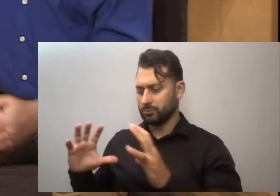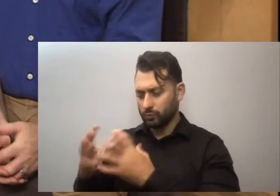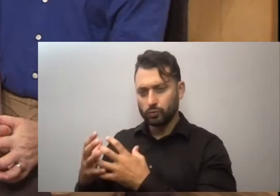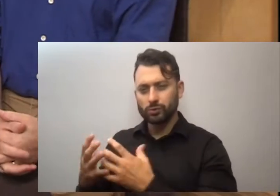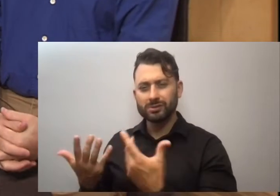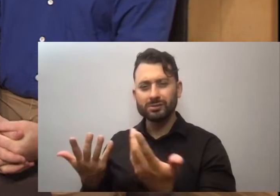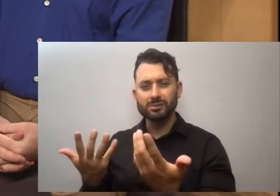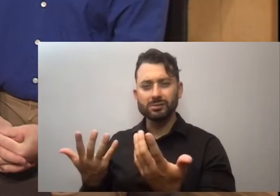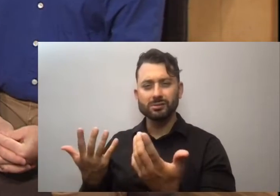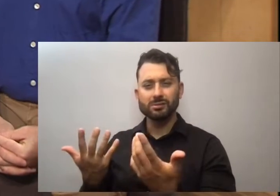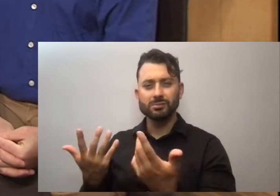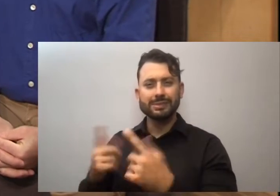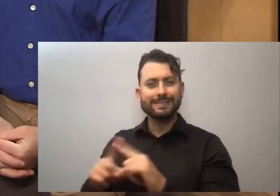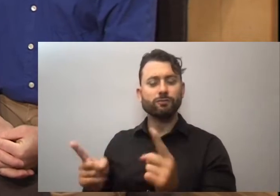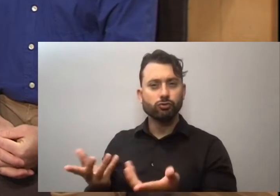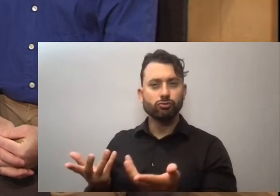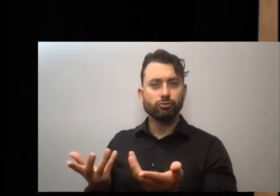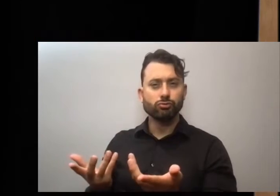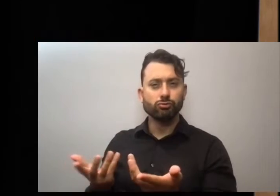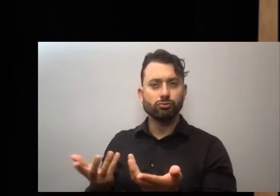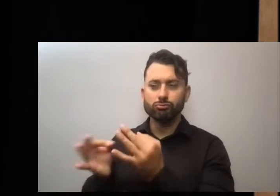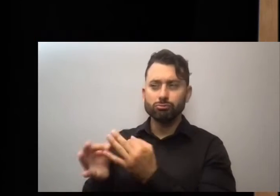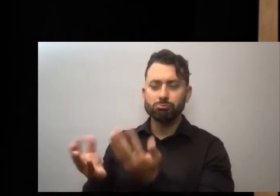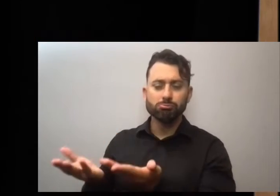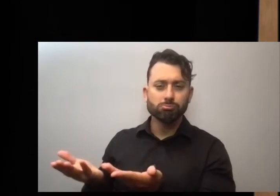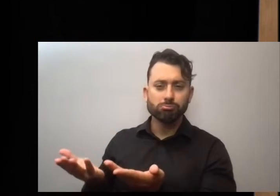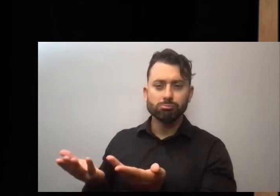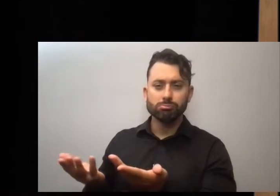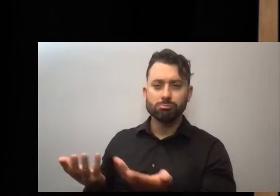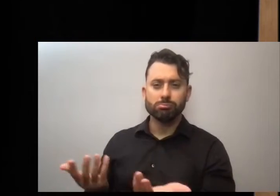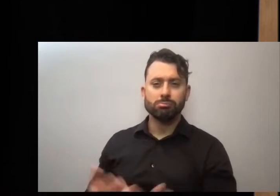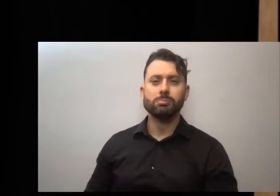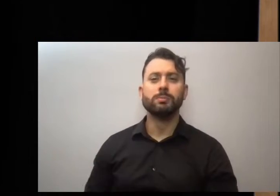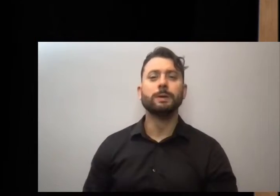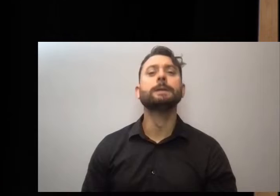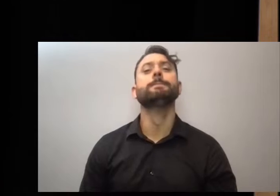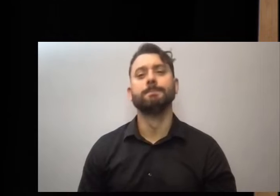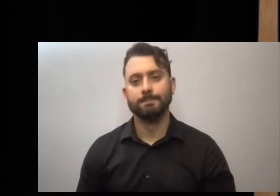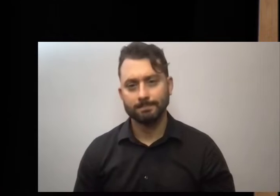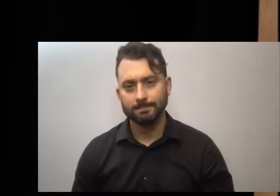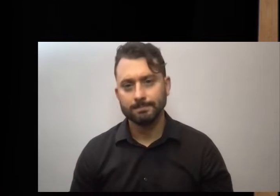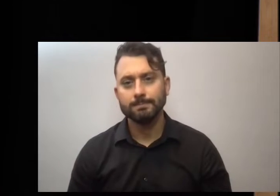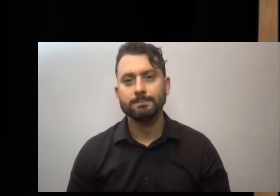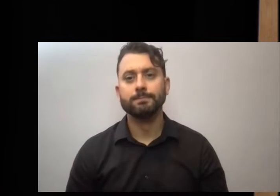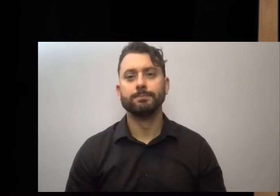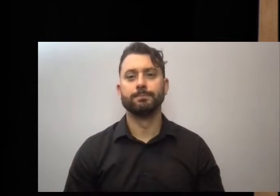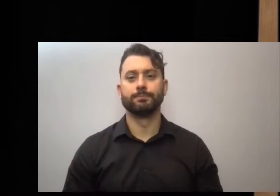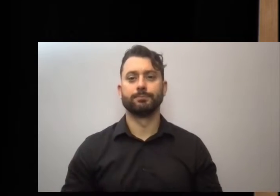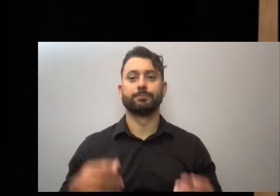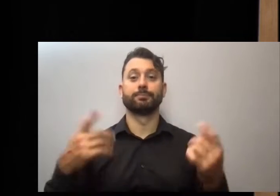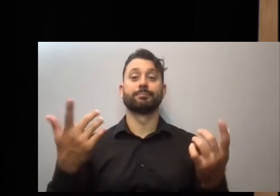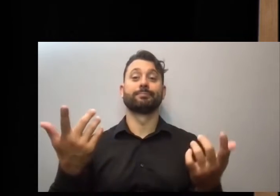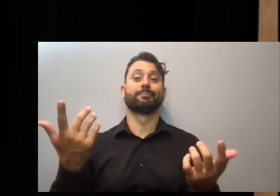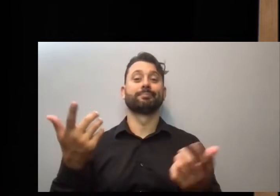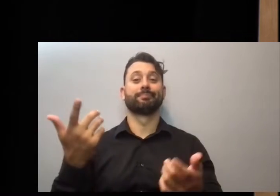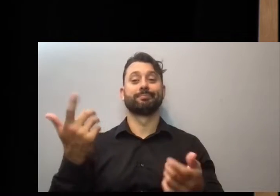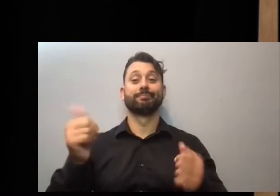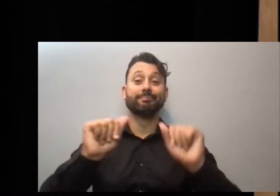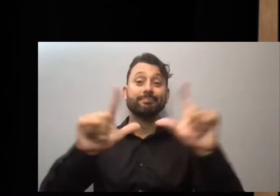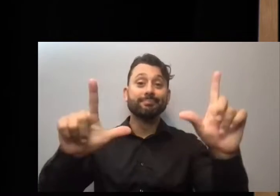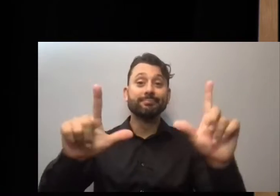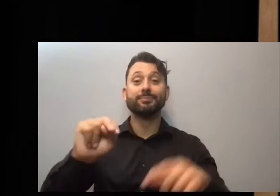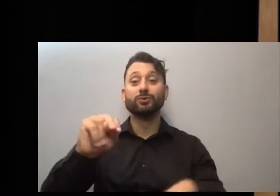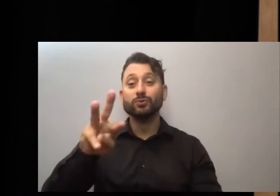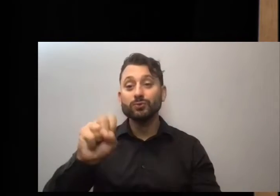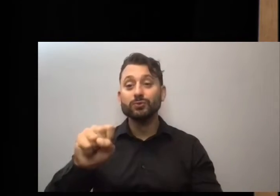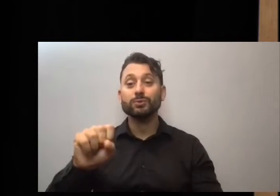mean, and what does quarantine mean? Yeah, in the media, they mix this up a lot. And so there is a lot of confusion